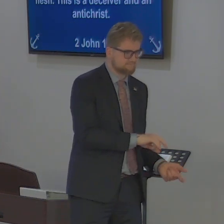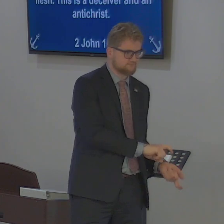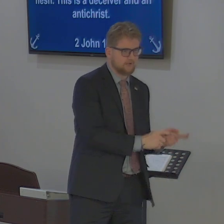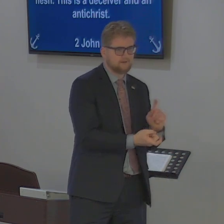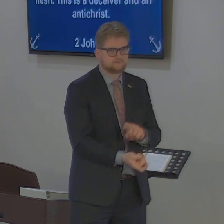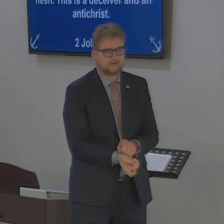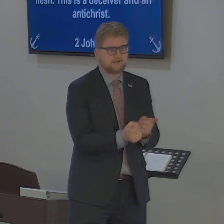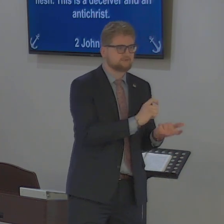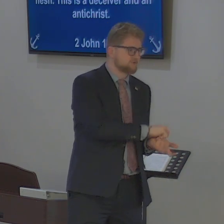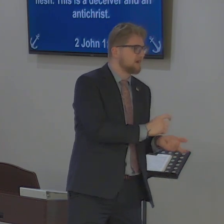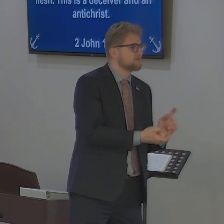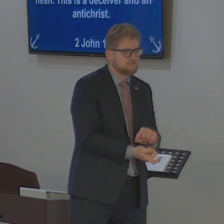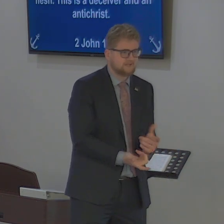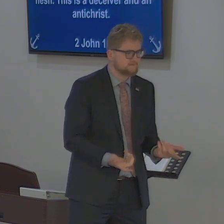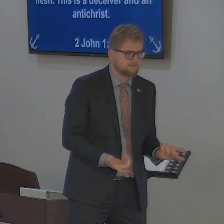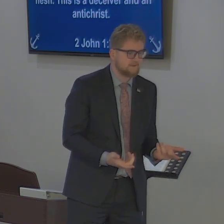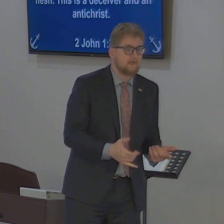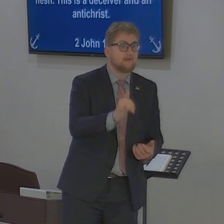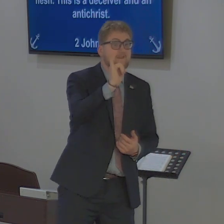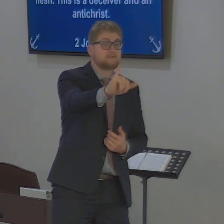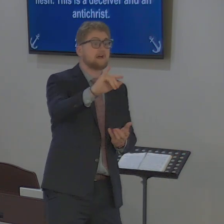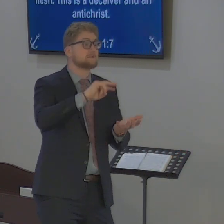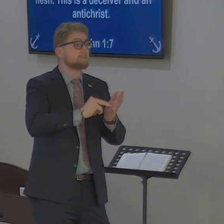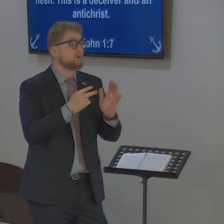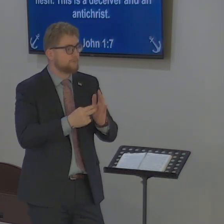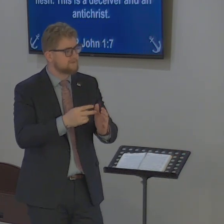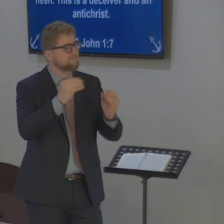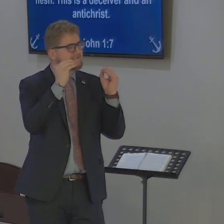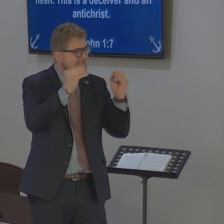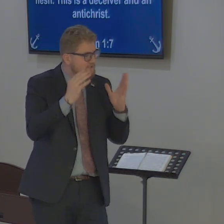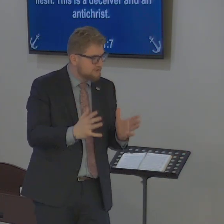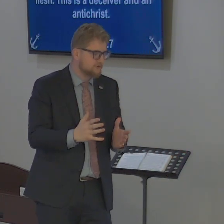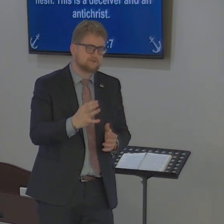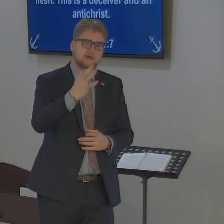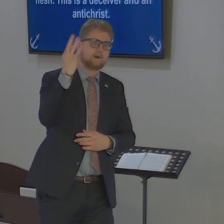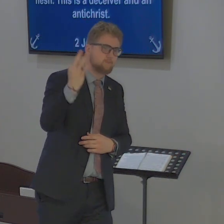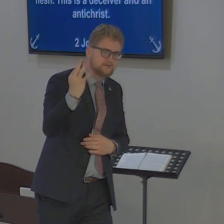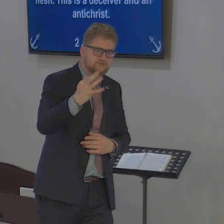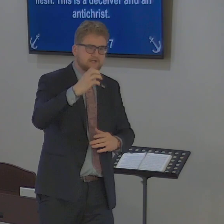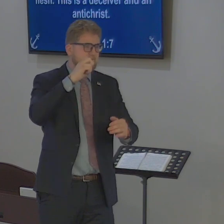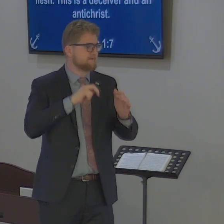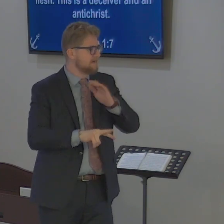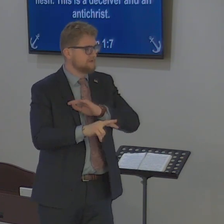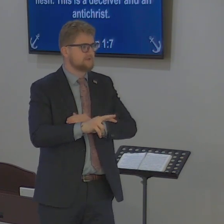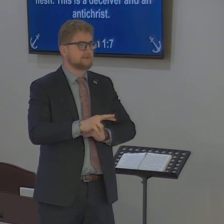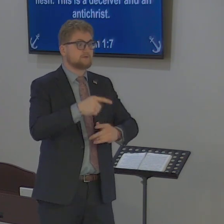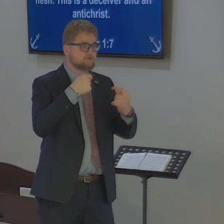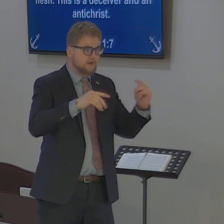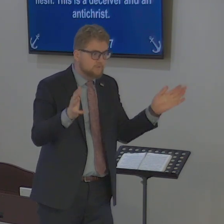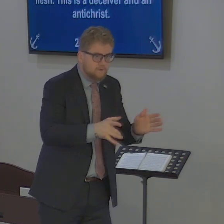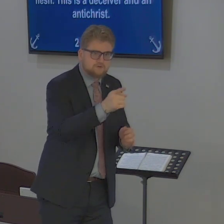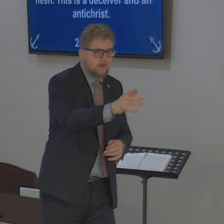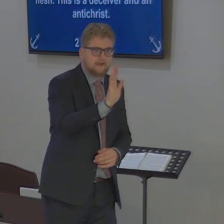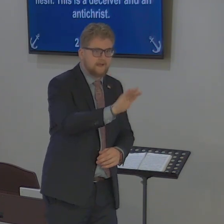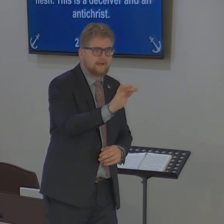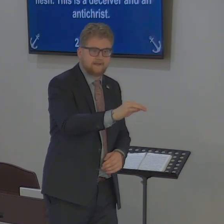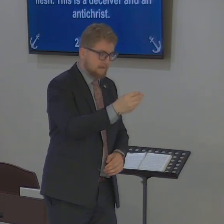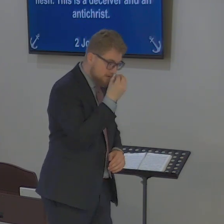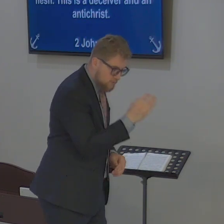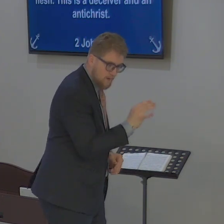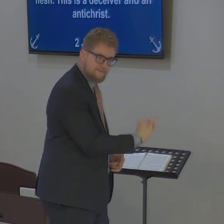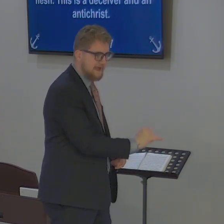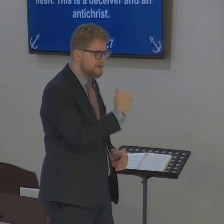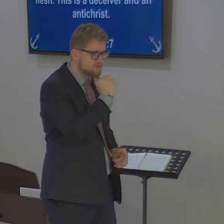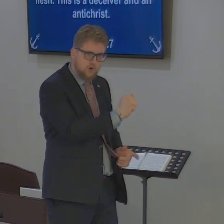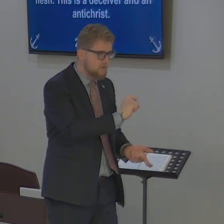of preachers and teachers and evangelists in the church, to make sure that you don't go to and fro with every wind of doctrine so that you're not ever